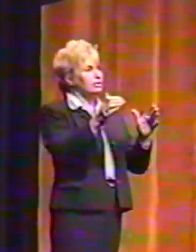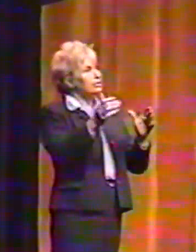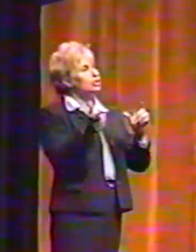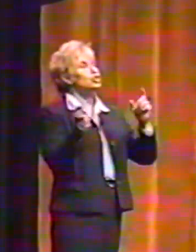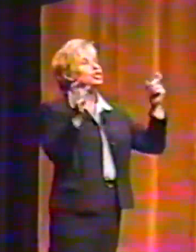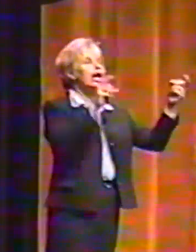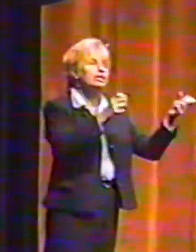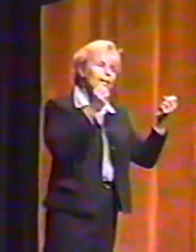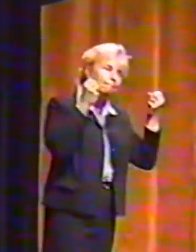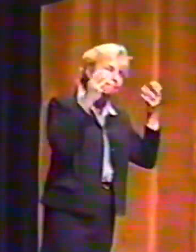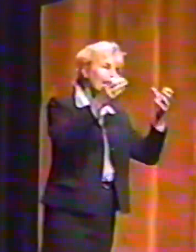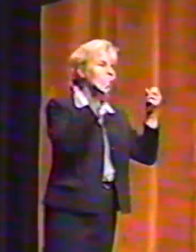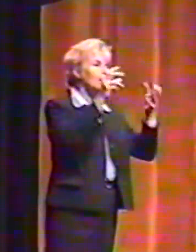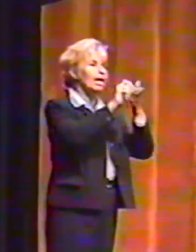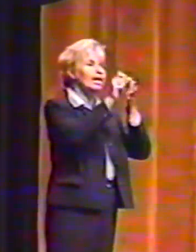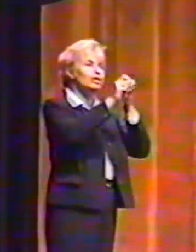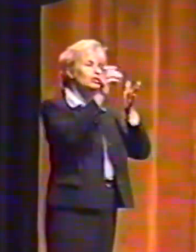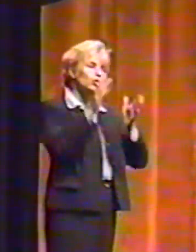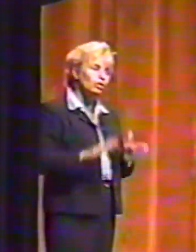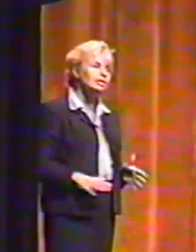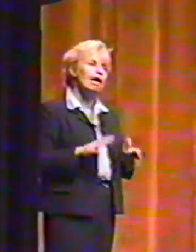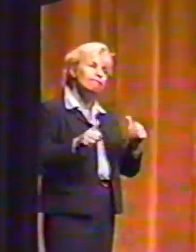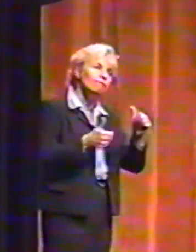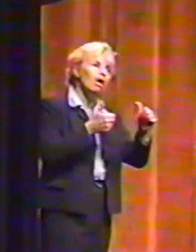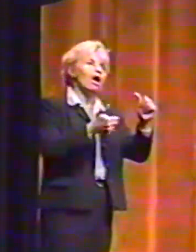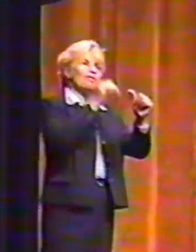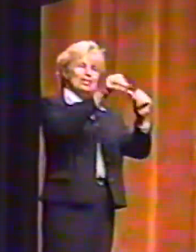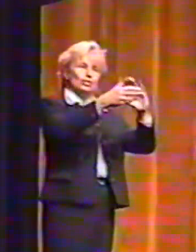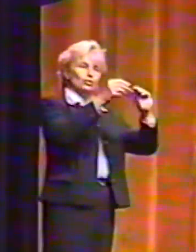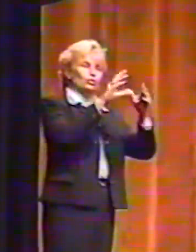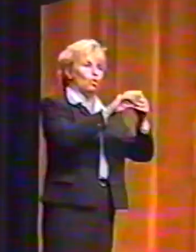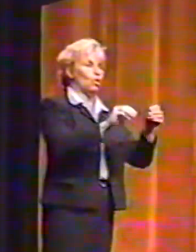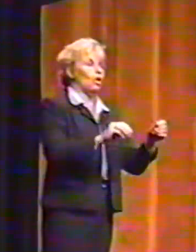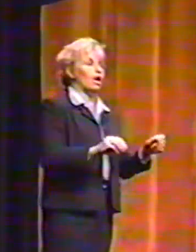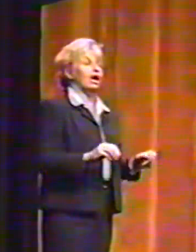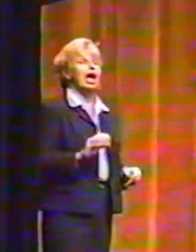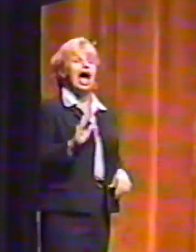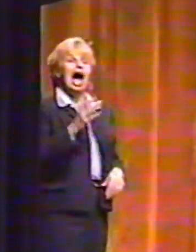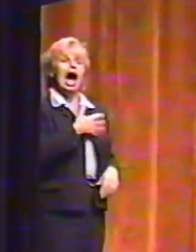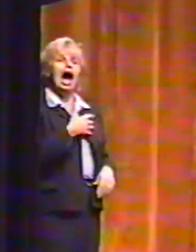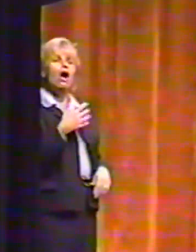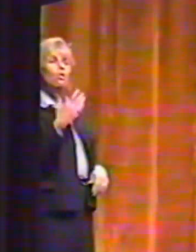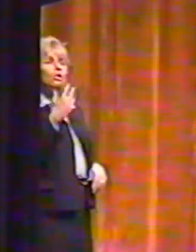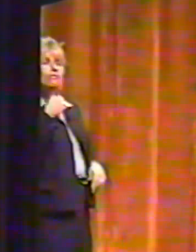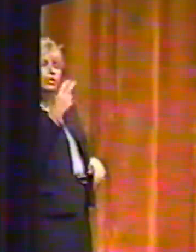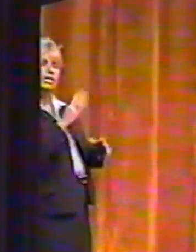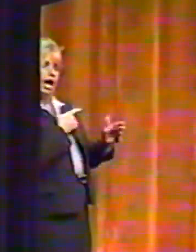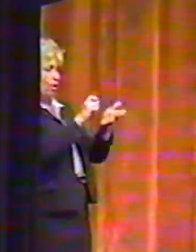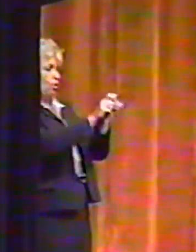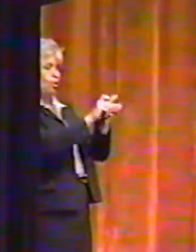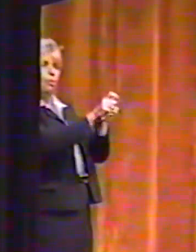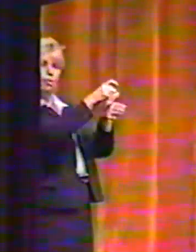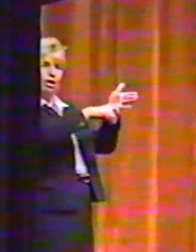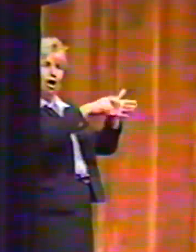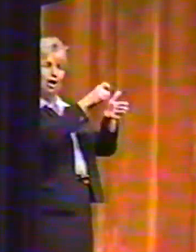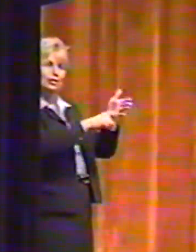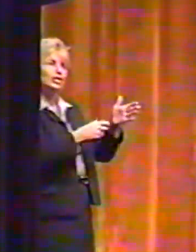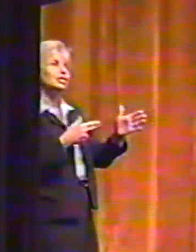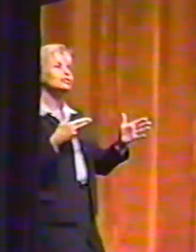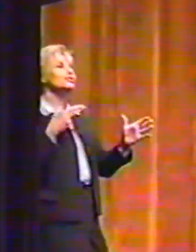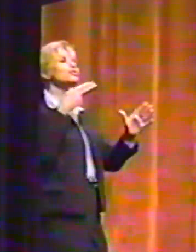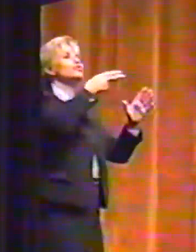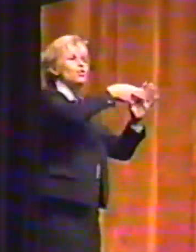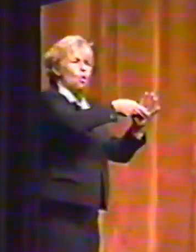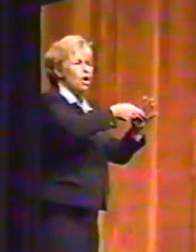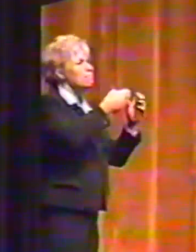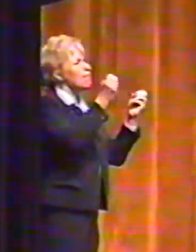years have pursued this story, and our voices were just joining the chorus. The sound got a little bit louder, though,